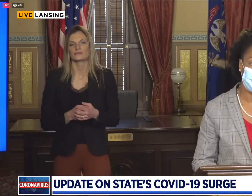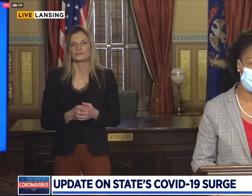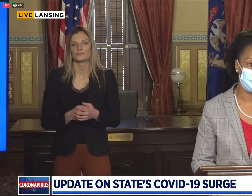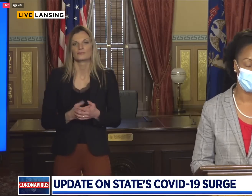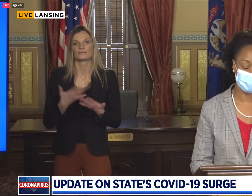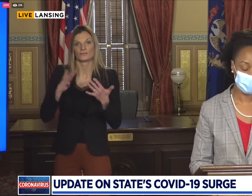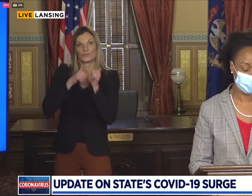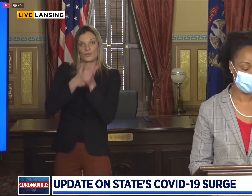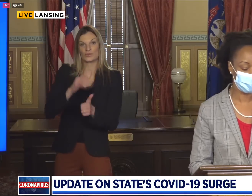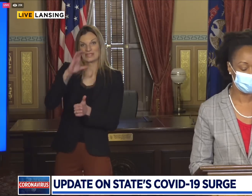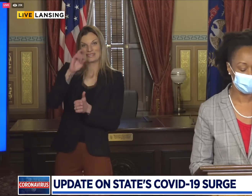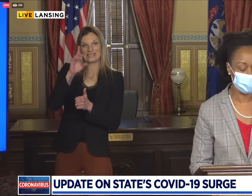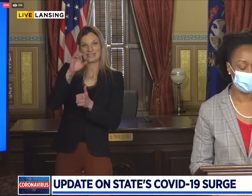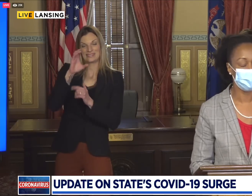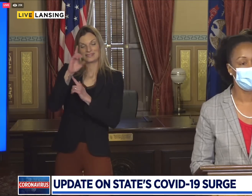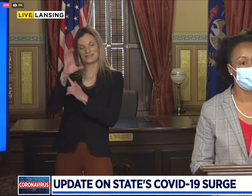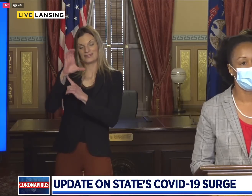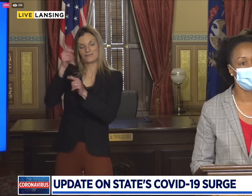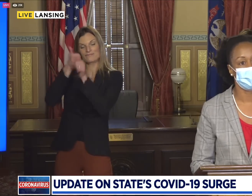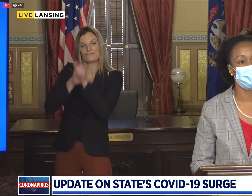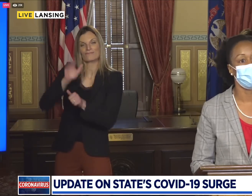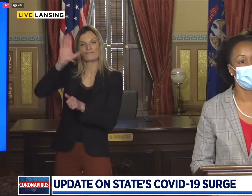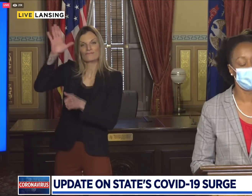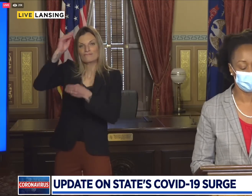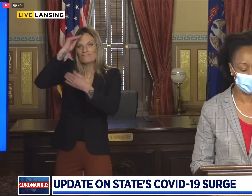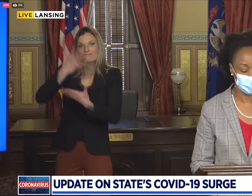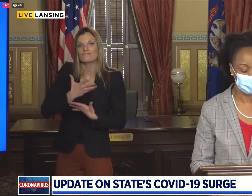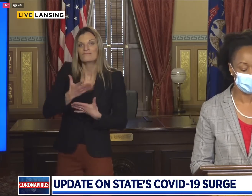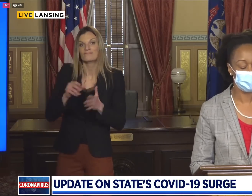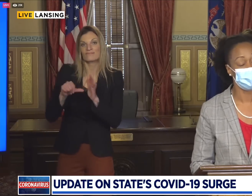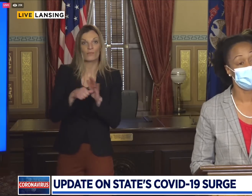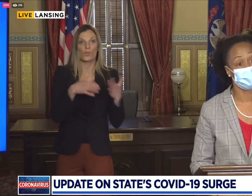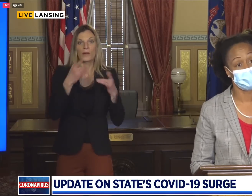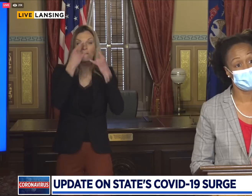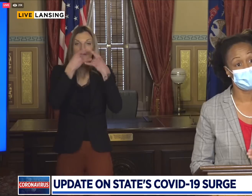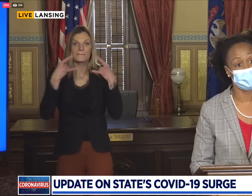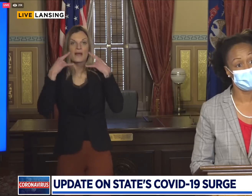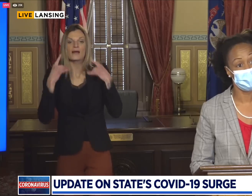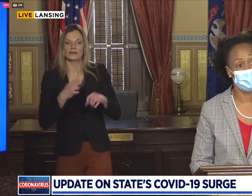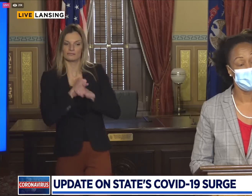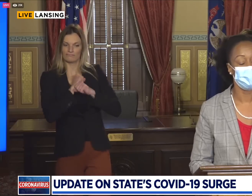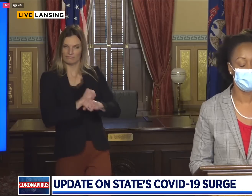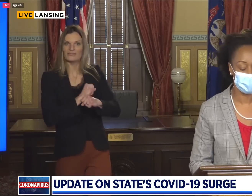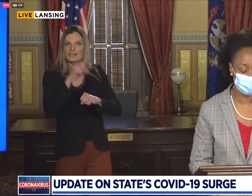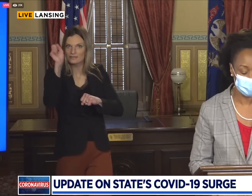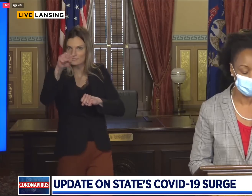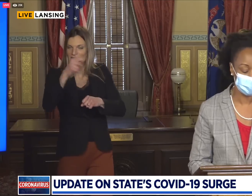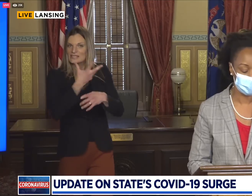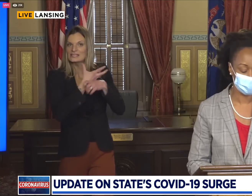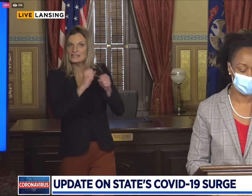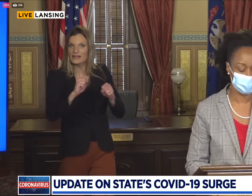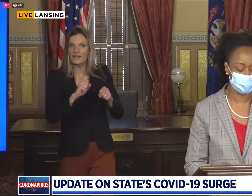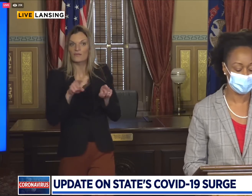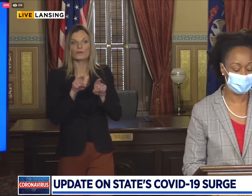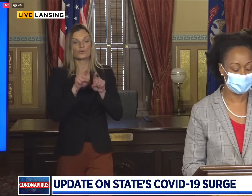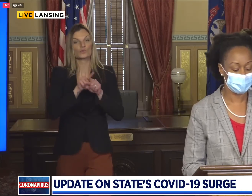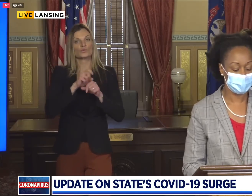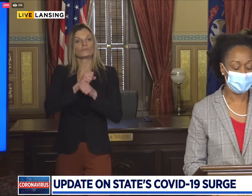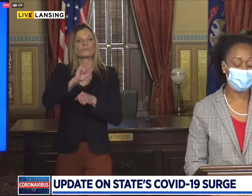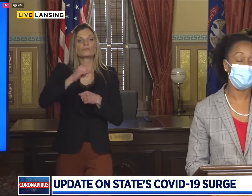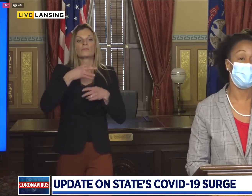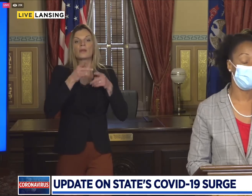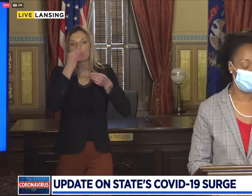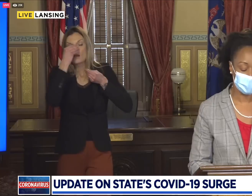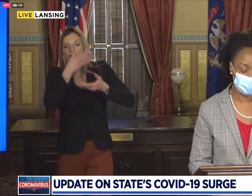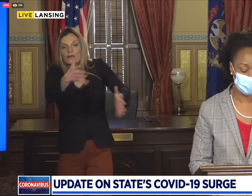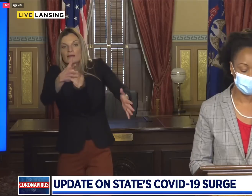CDC guidance actually came out this week that emphasizes that wearing a mask doesn't just protect others, it protects you as well.